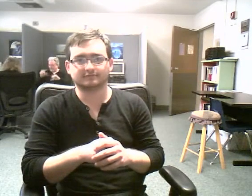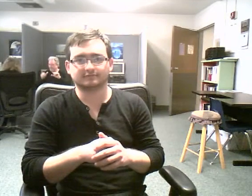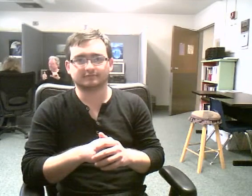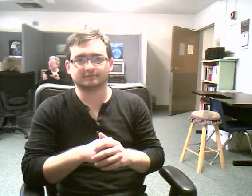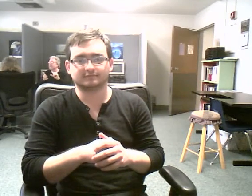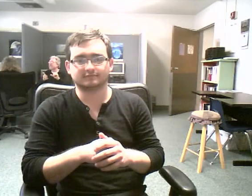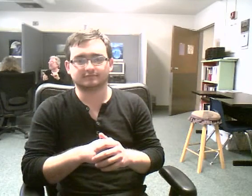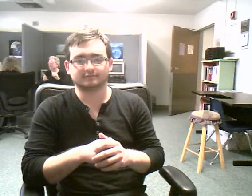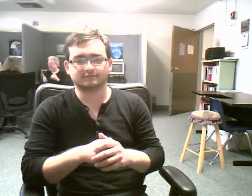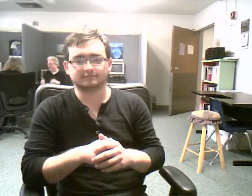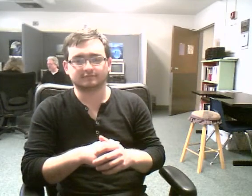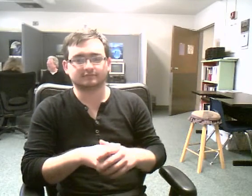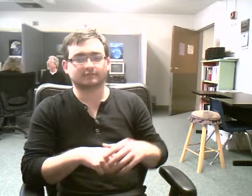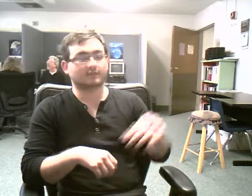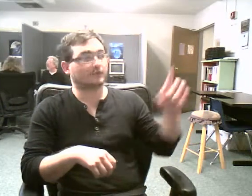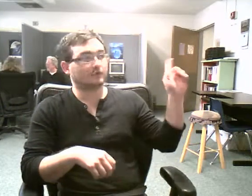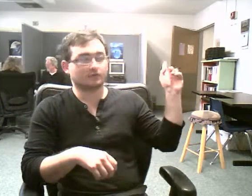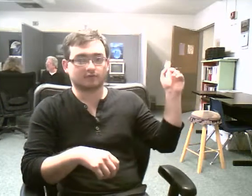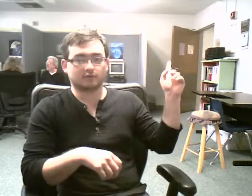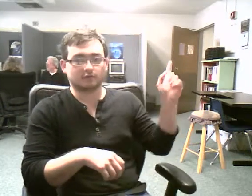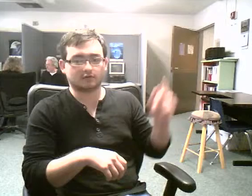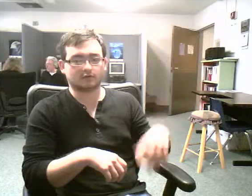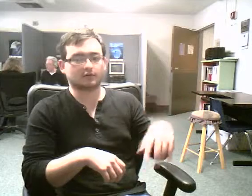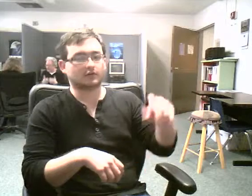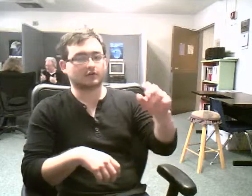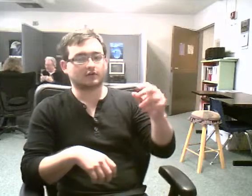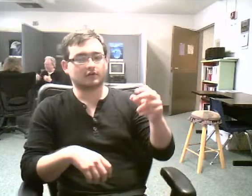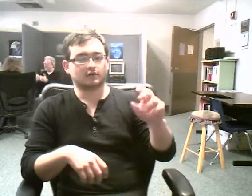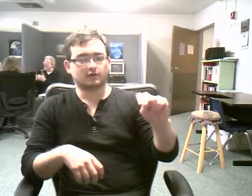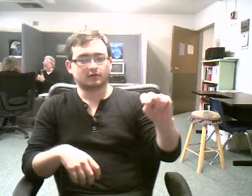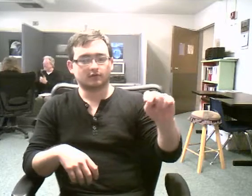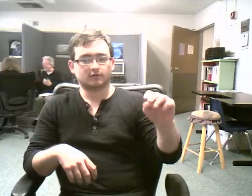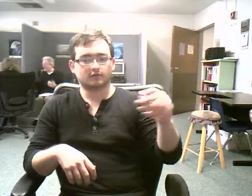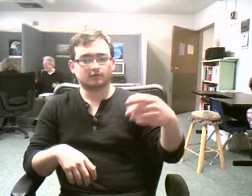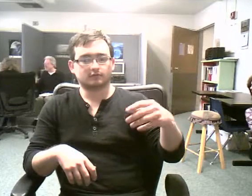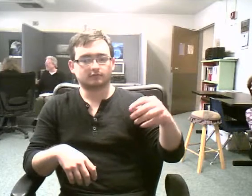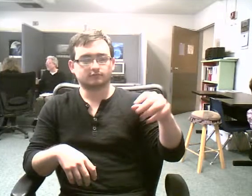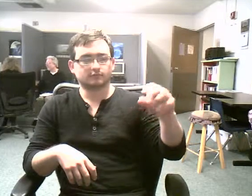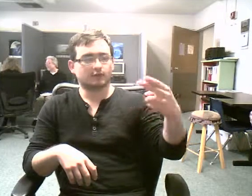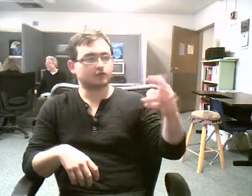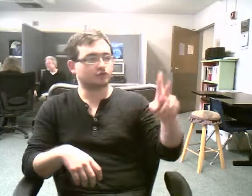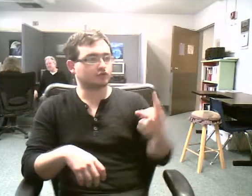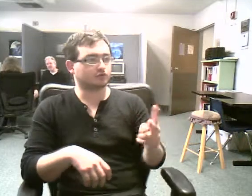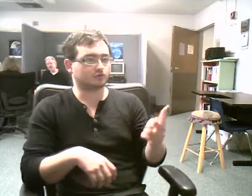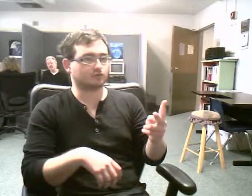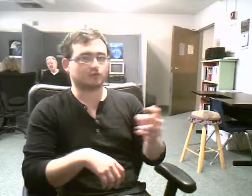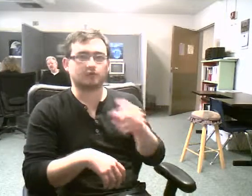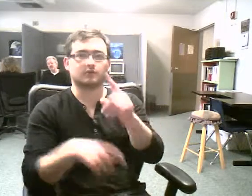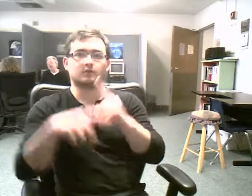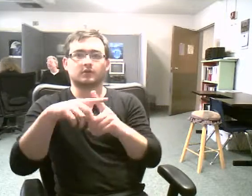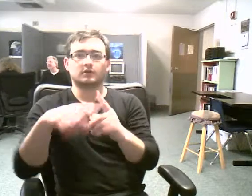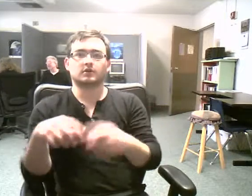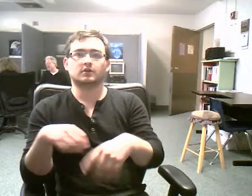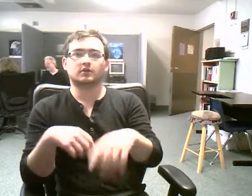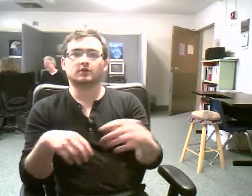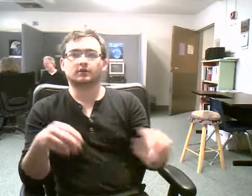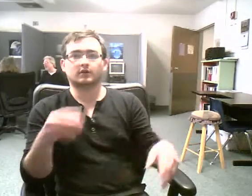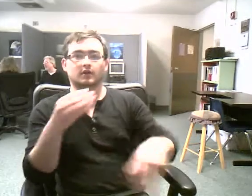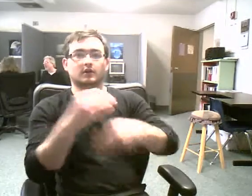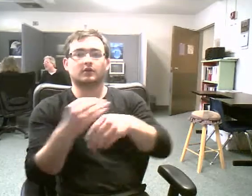Third, here we have hydrogen gas. Hydrogen is a diatomic gas. And oxygen gas, and we form water. Notice that